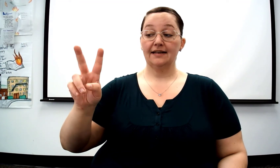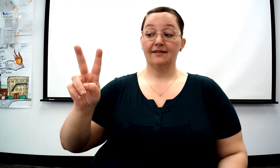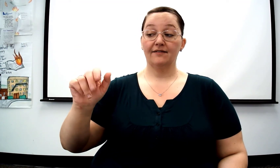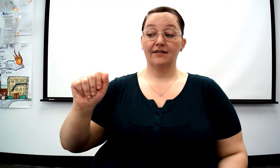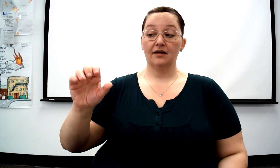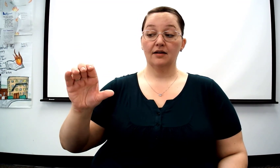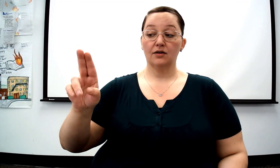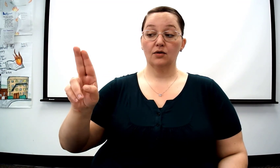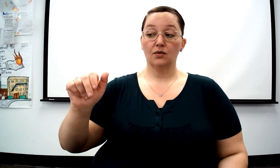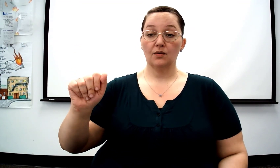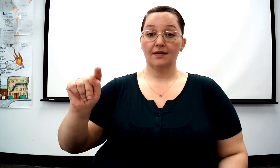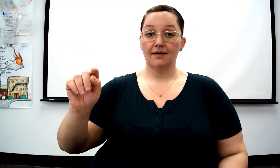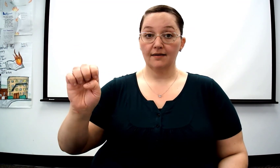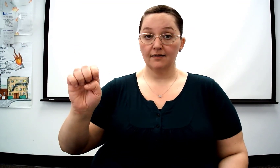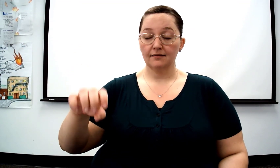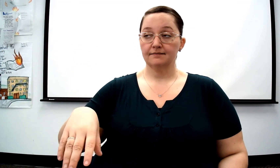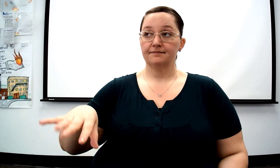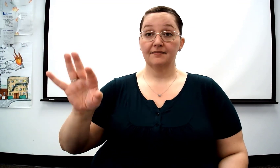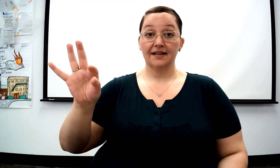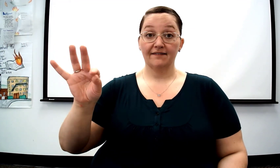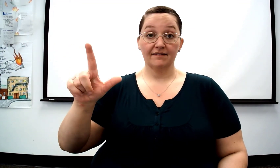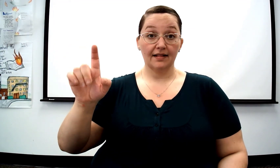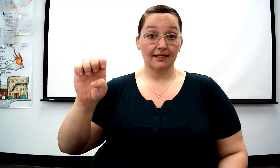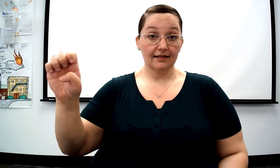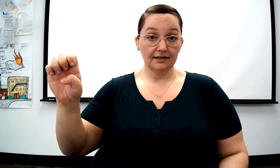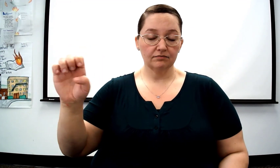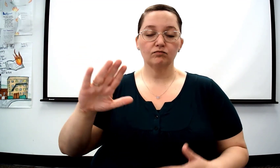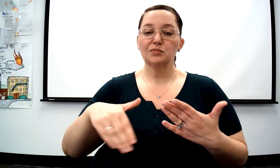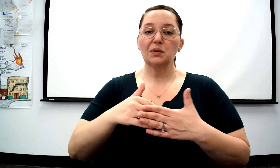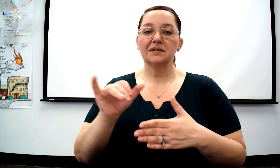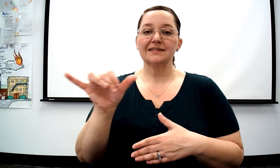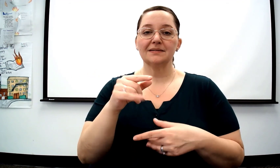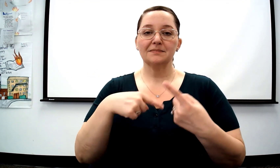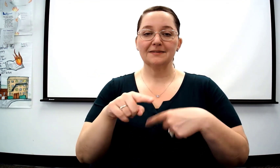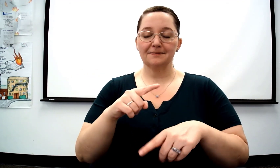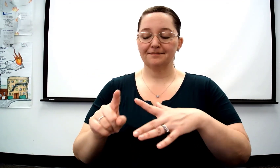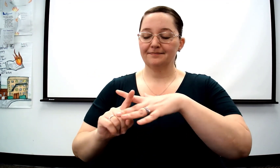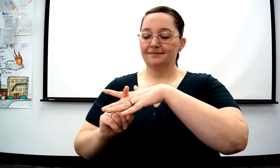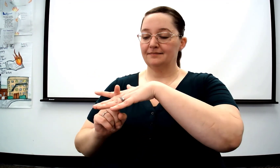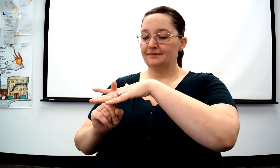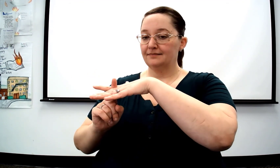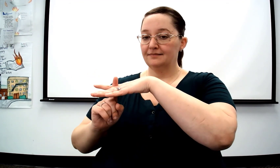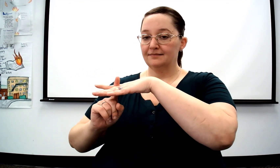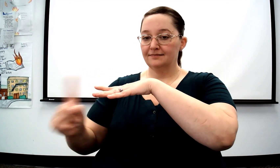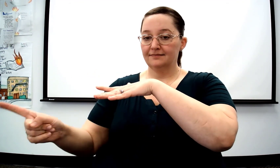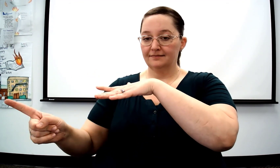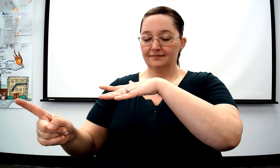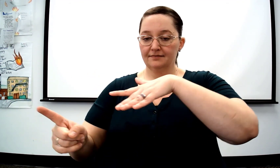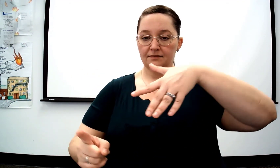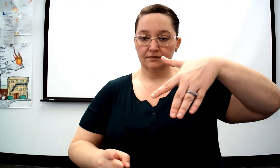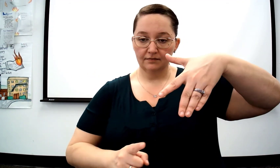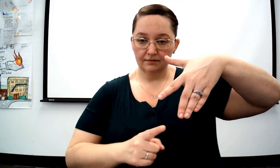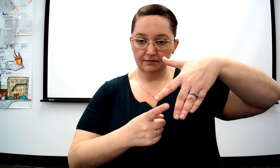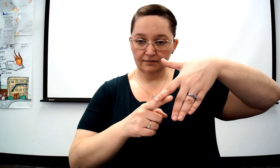escape. This is also evacuate and to flee. It's all the same sign. Index